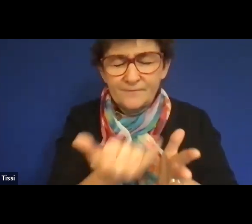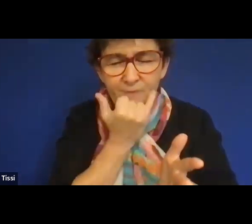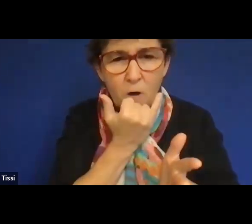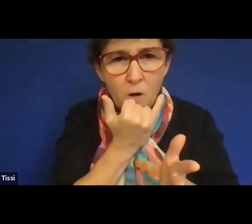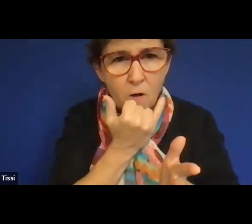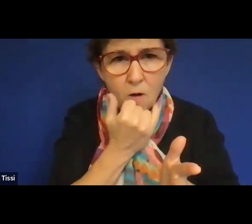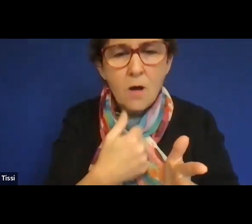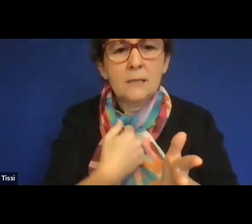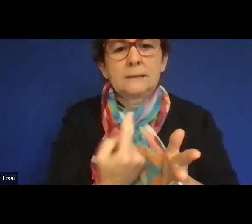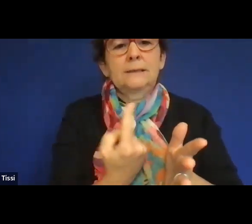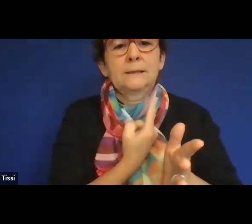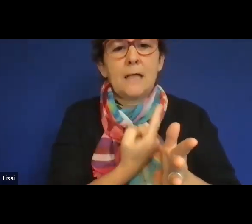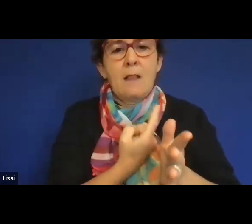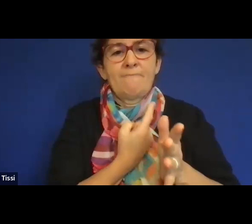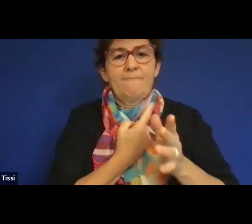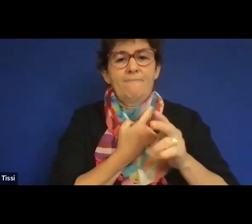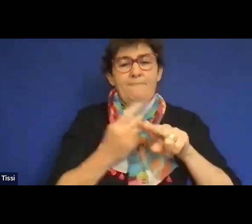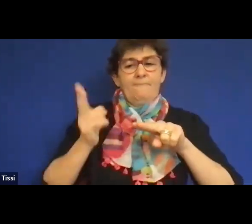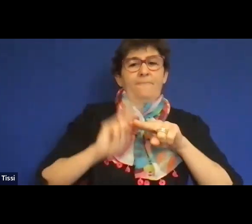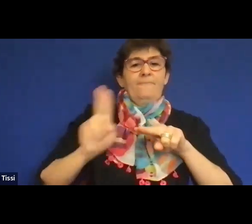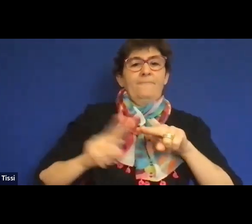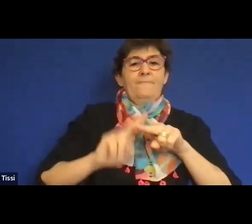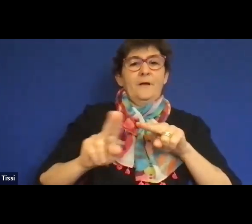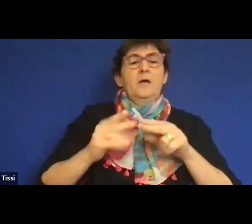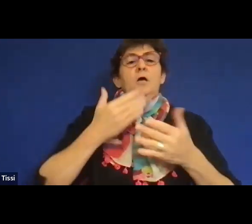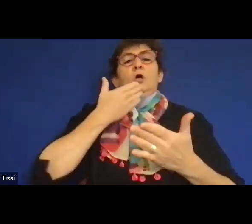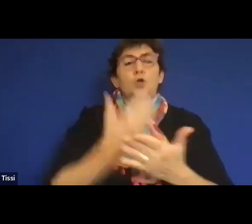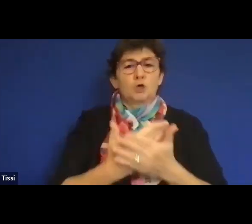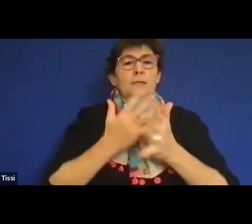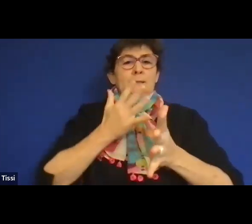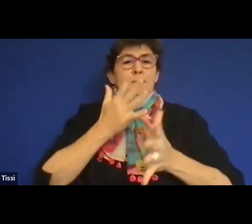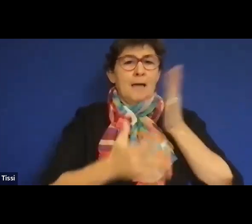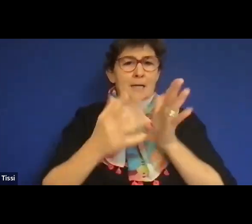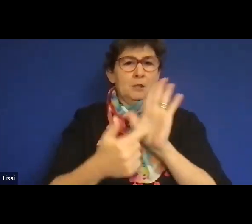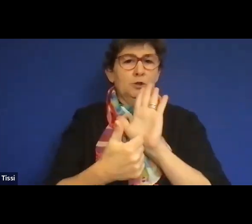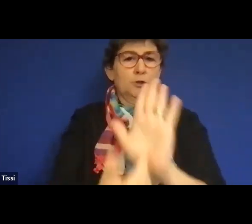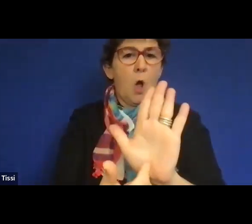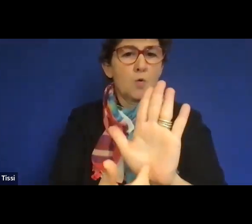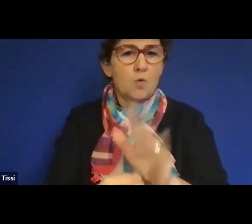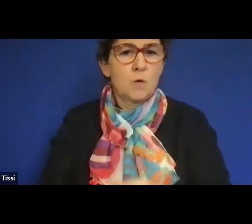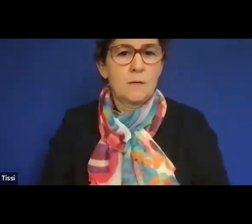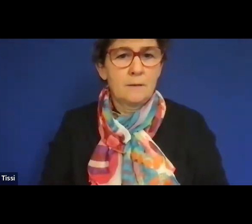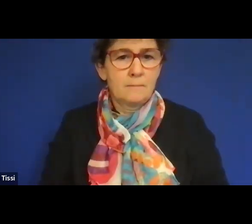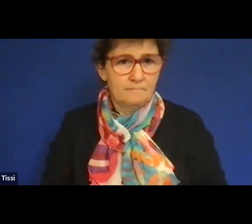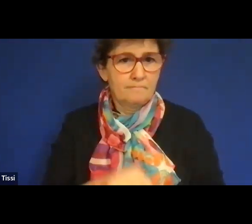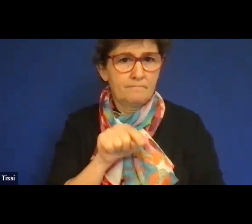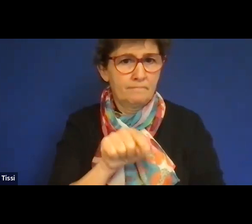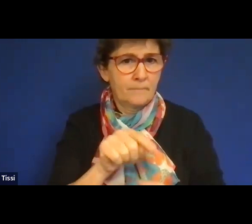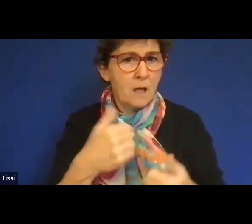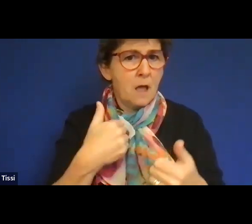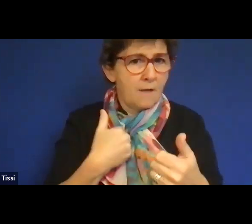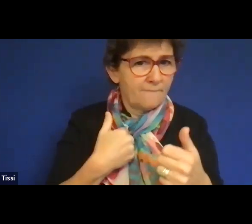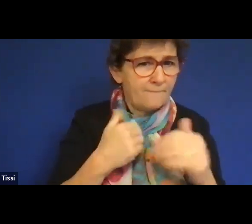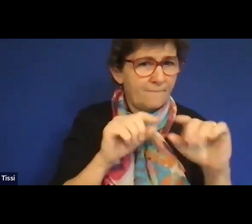Another strategy is repetition. So they might sign something and then self-correct, so they can then use the